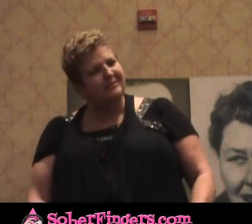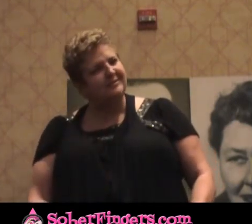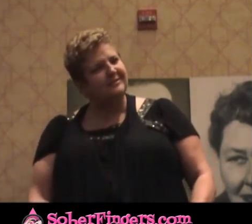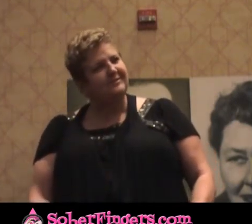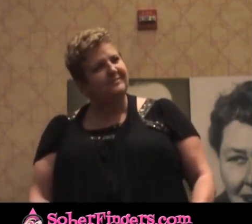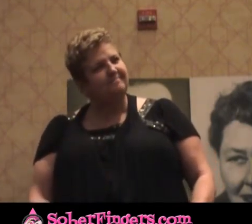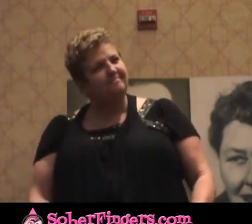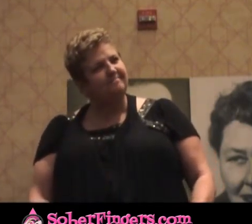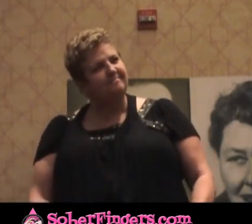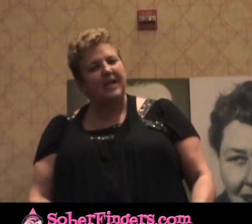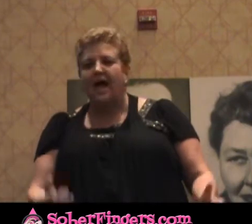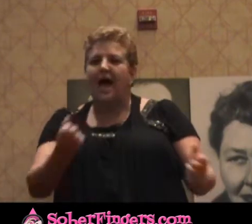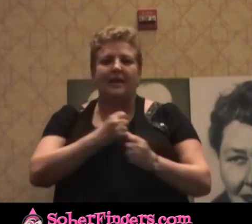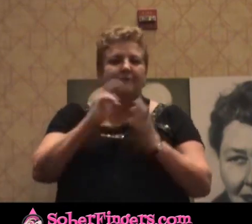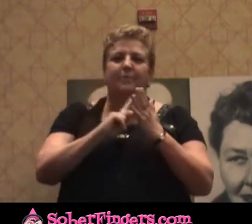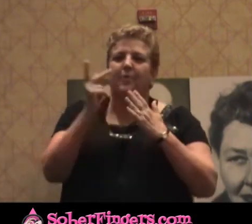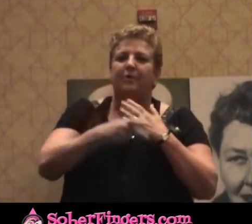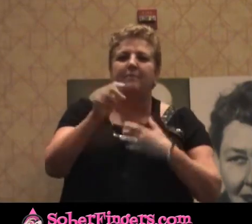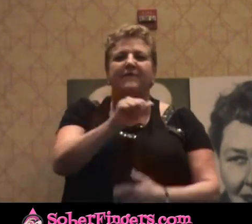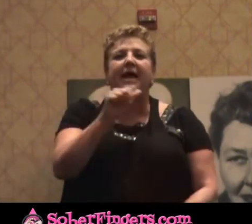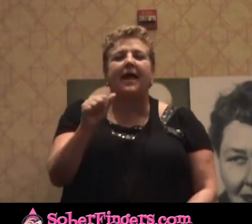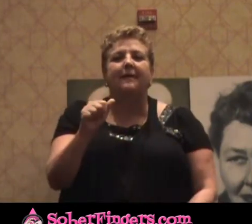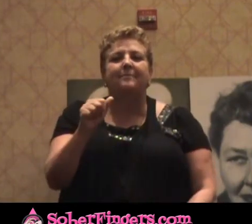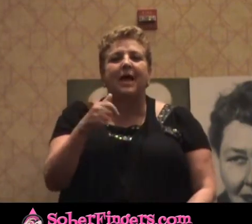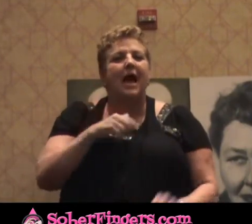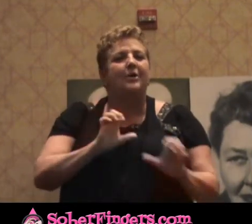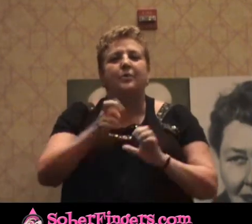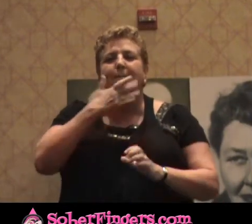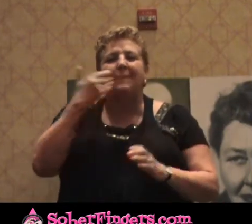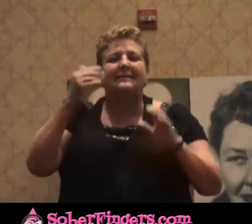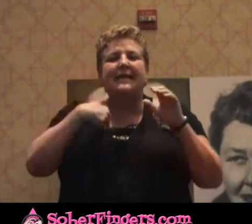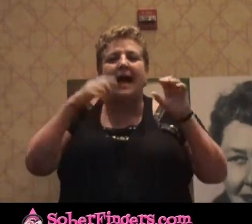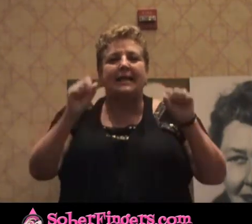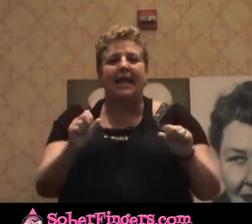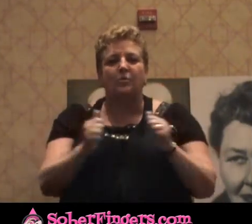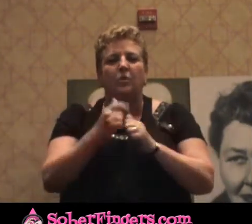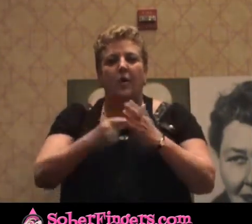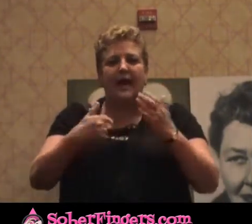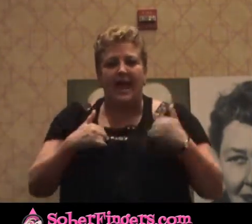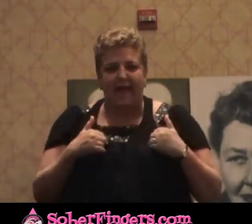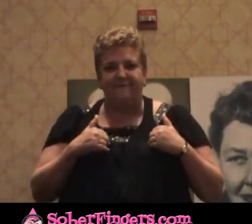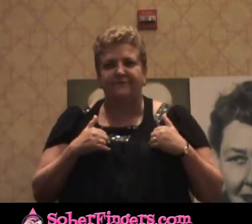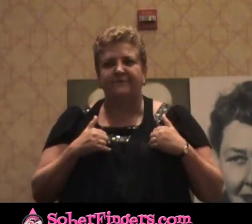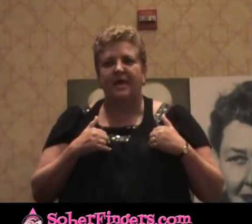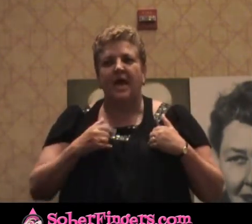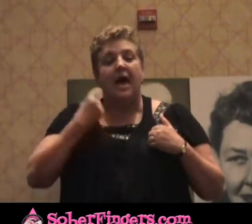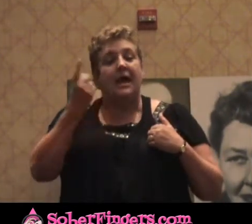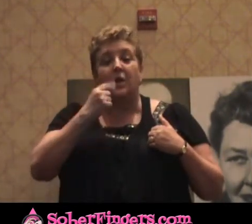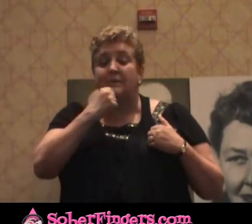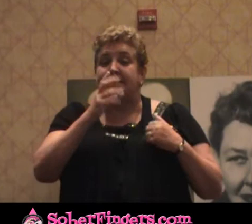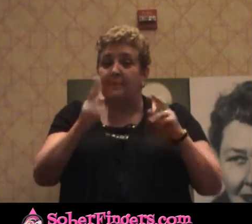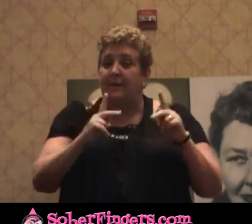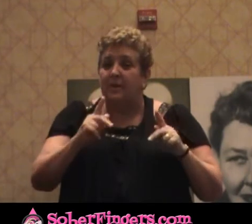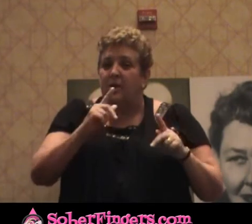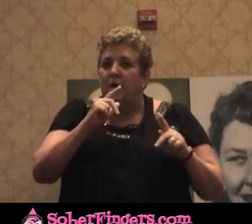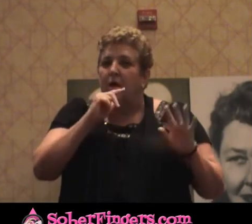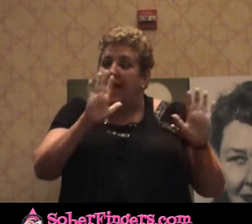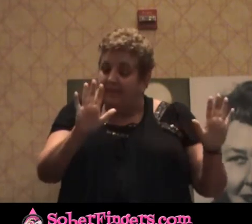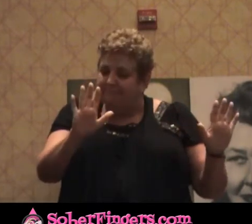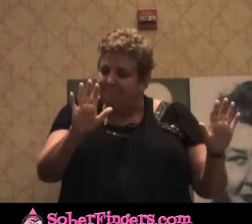I love the program of Alcoholics Anonymous. I do the best I can with what I have. And I always tell people, don't hold me to what I'm telling you today. Check back with